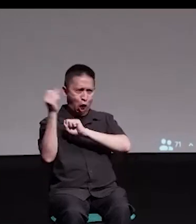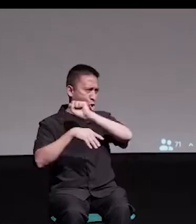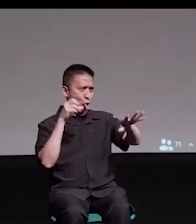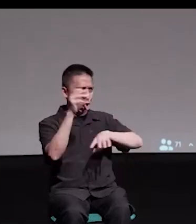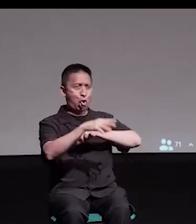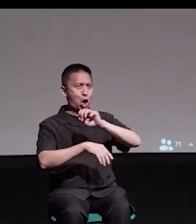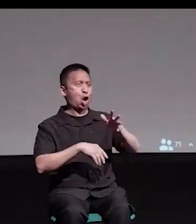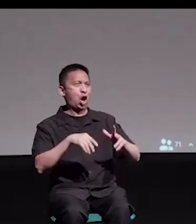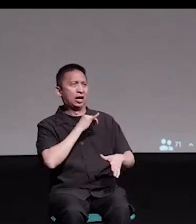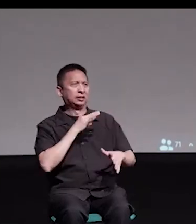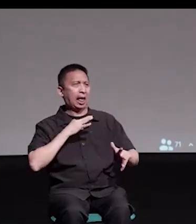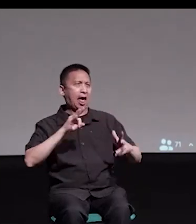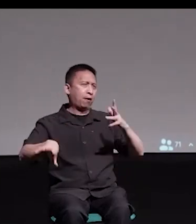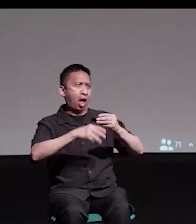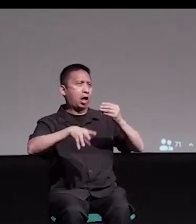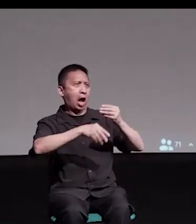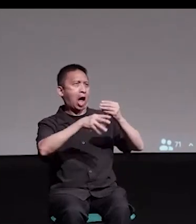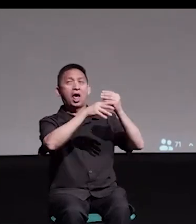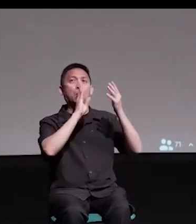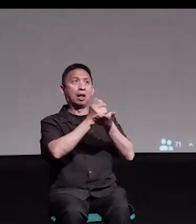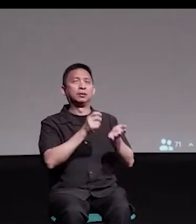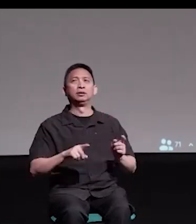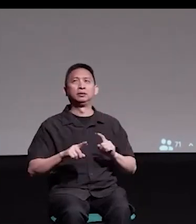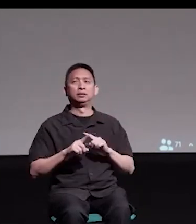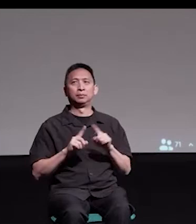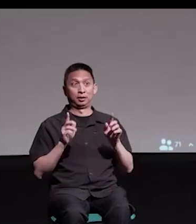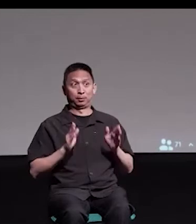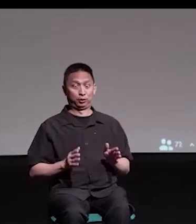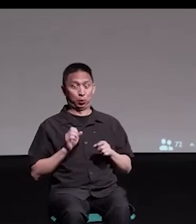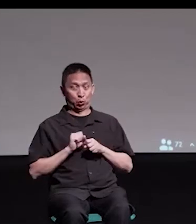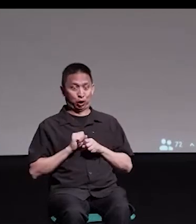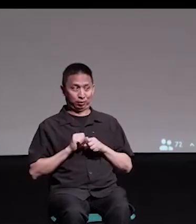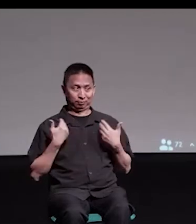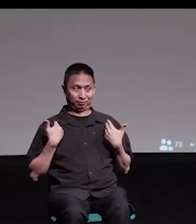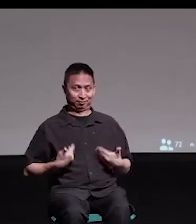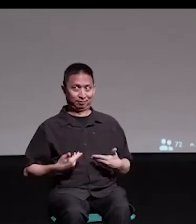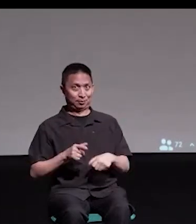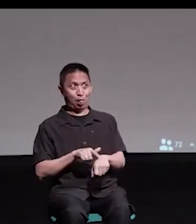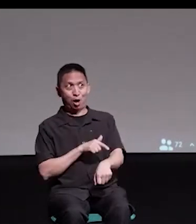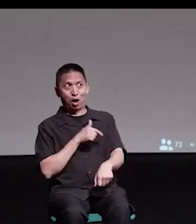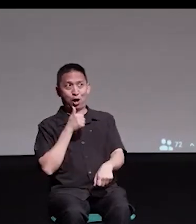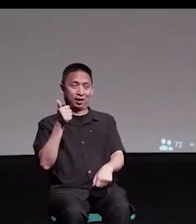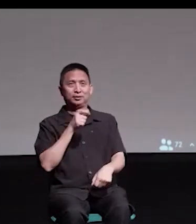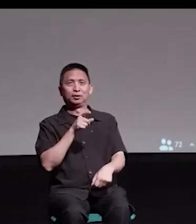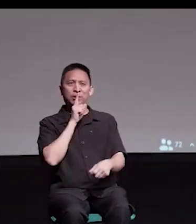faster. When actually the person that's been working on it the longest and has like this real